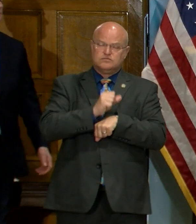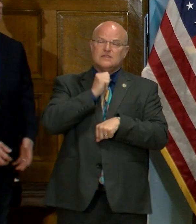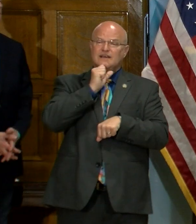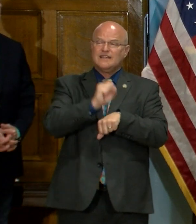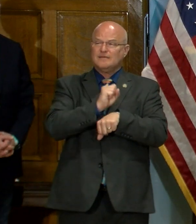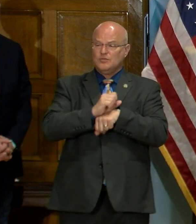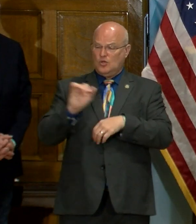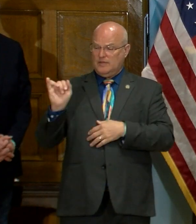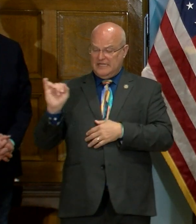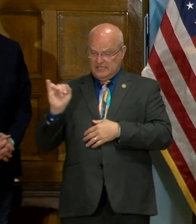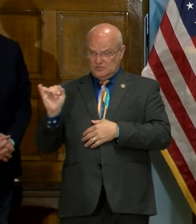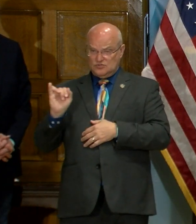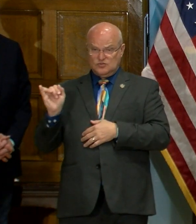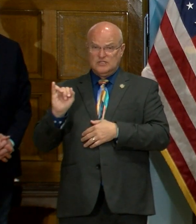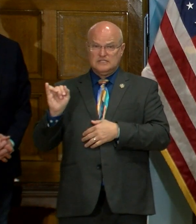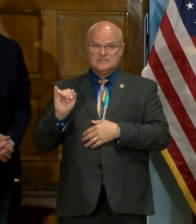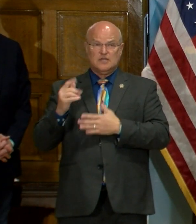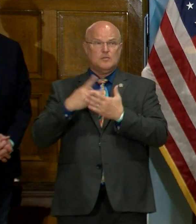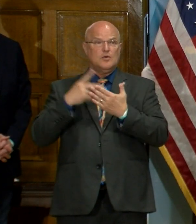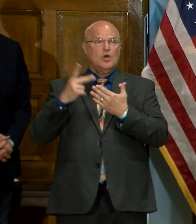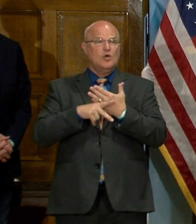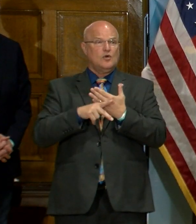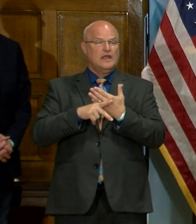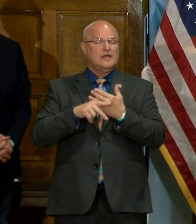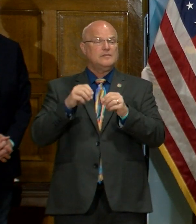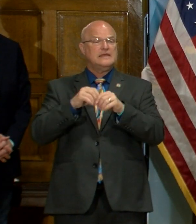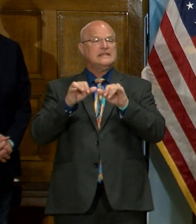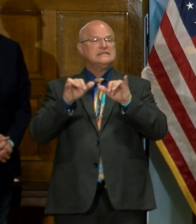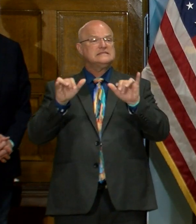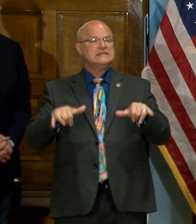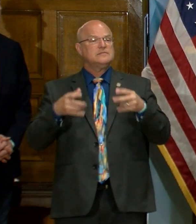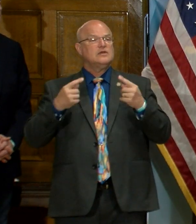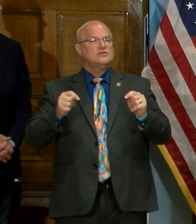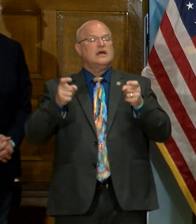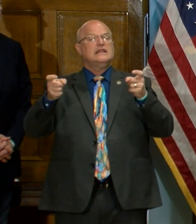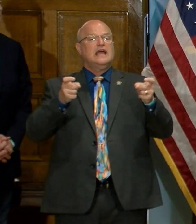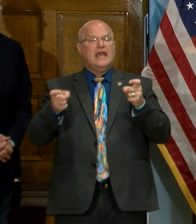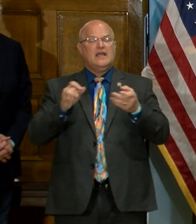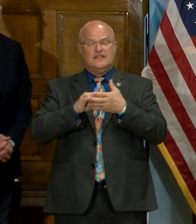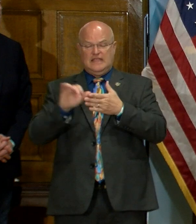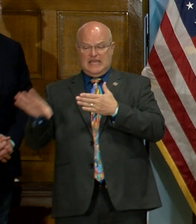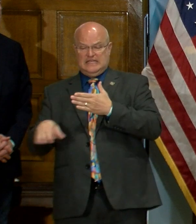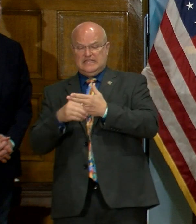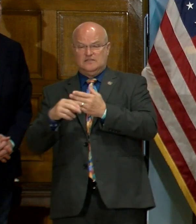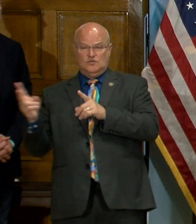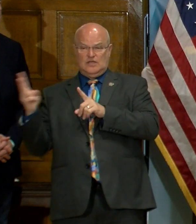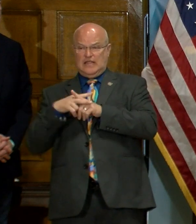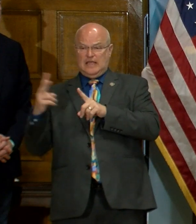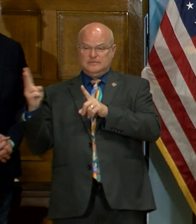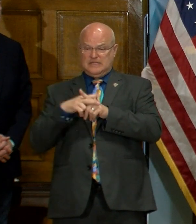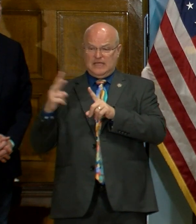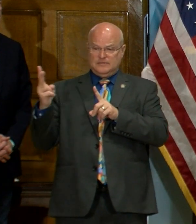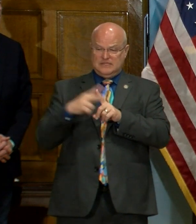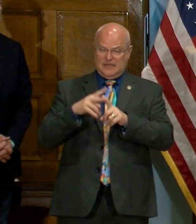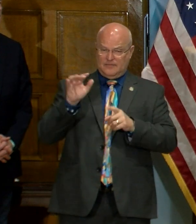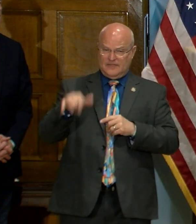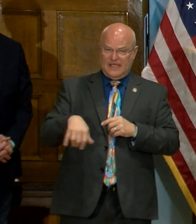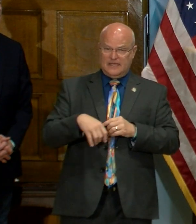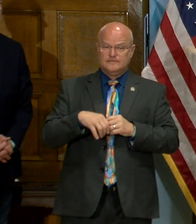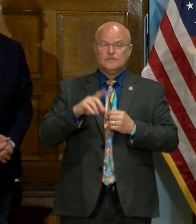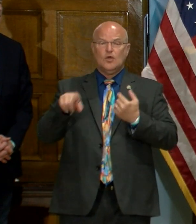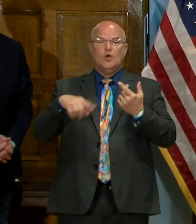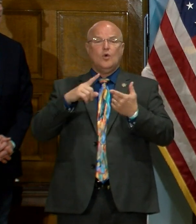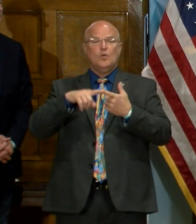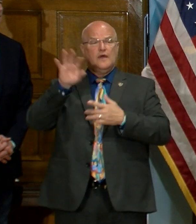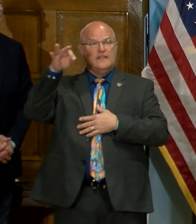unemployment insurance program and system and trying to handle the additional claims that we're seeing through that. When the federal